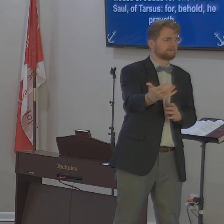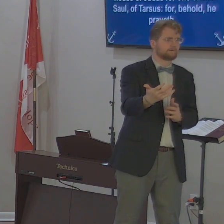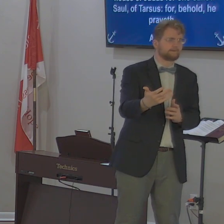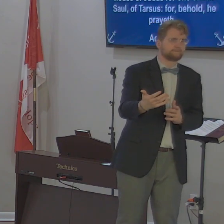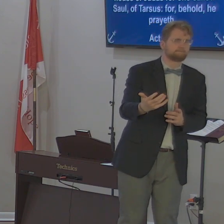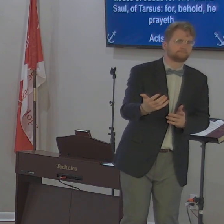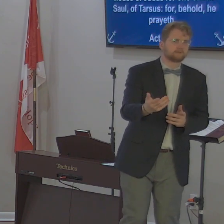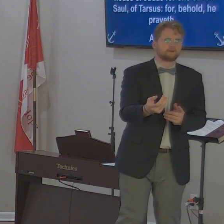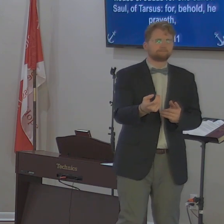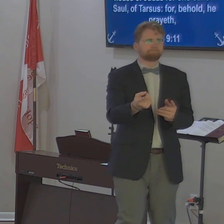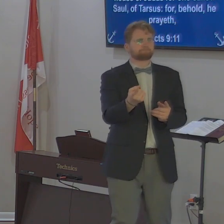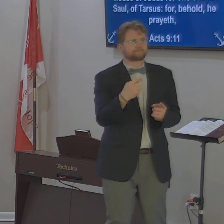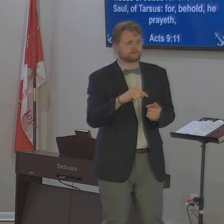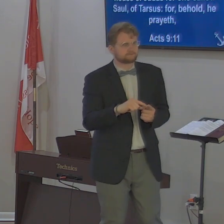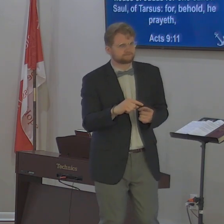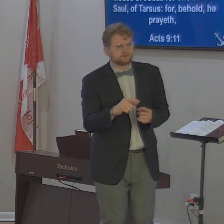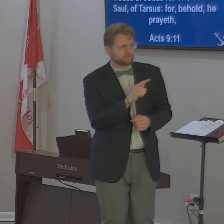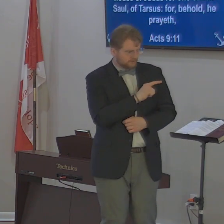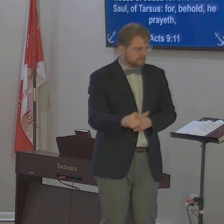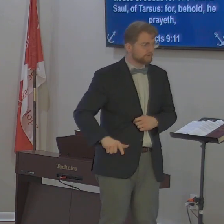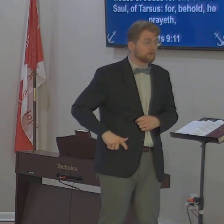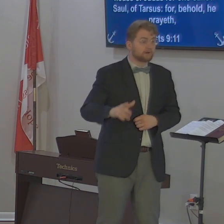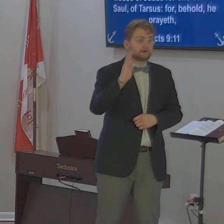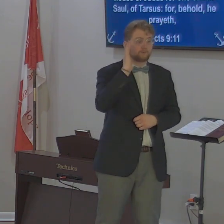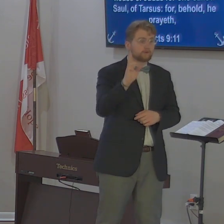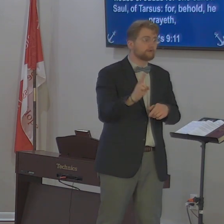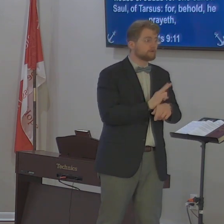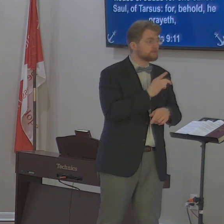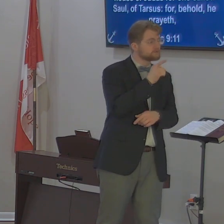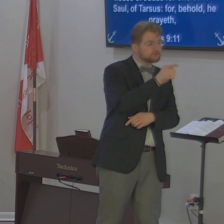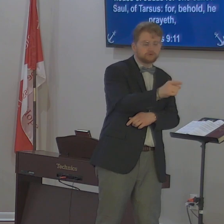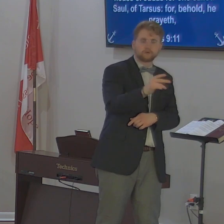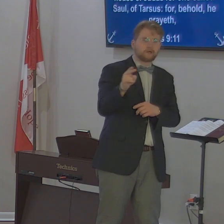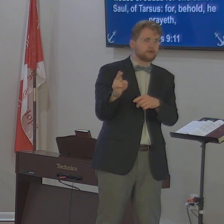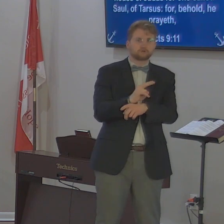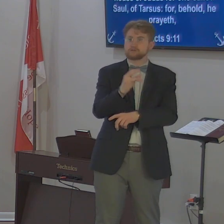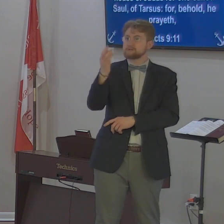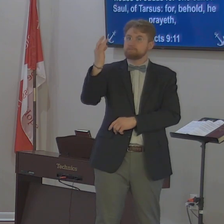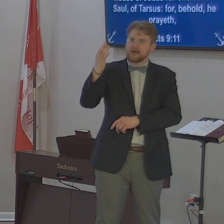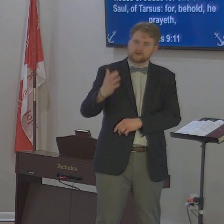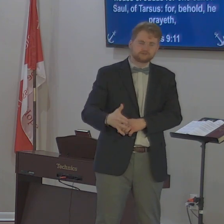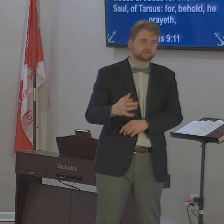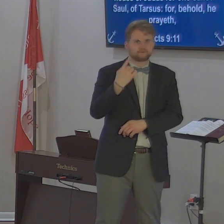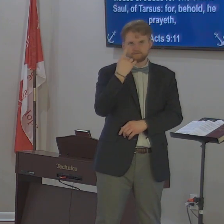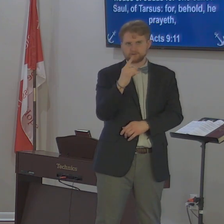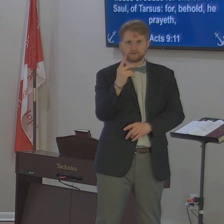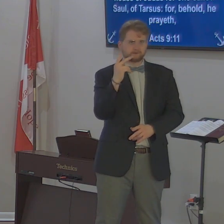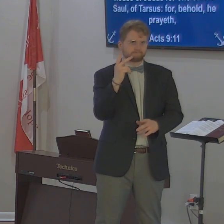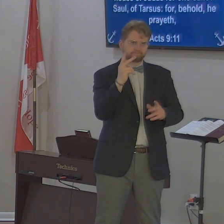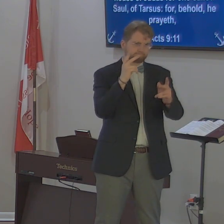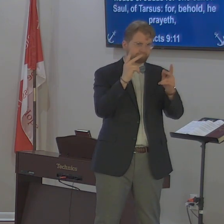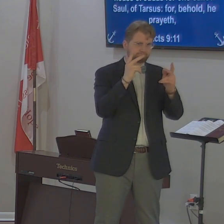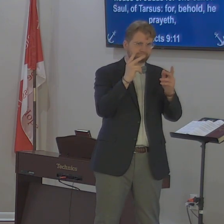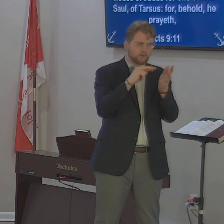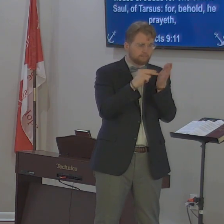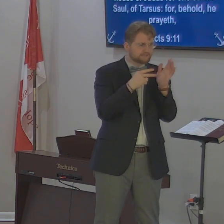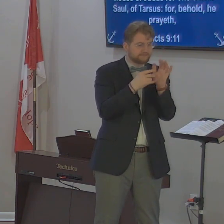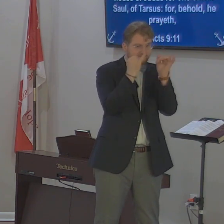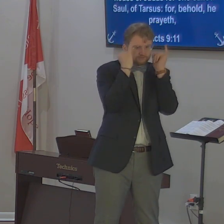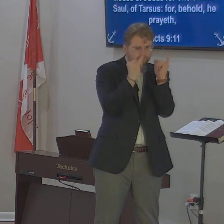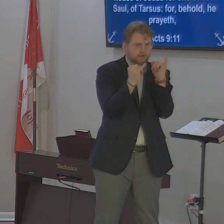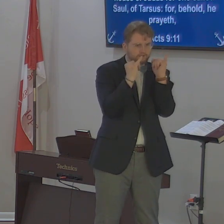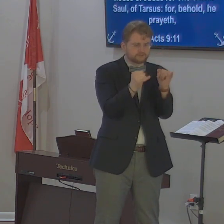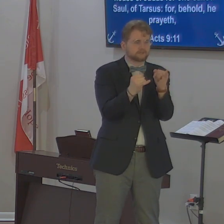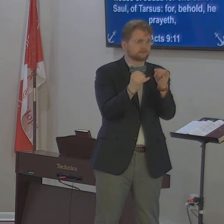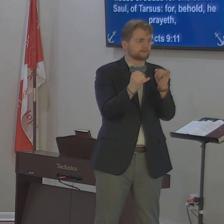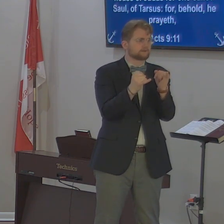The Lord uses you. He uses people. He uses preachers. He uses pastors for the purpose of instructing via the word of the Lord with the Spirit